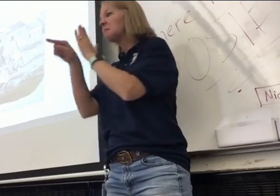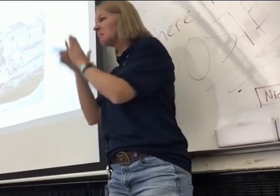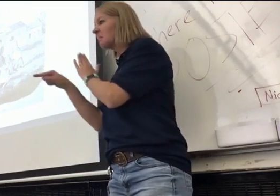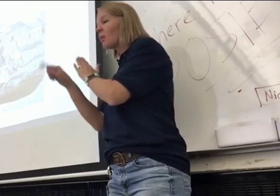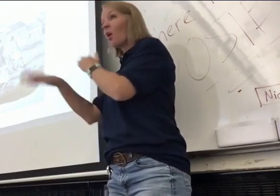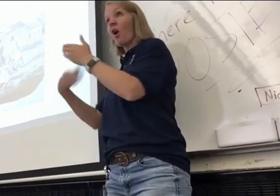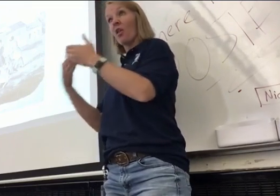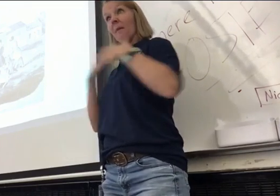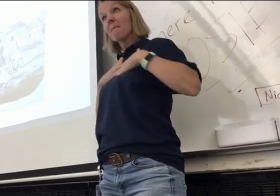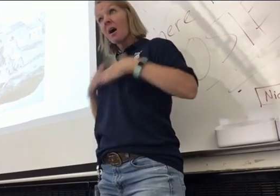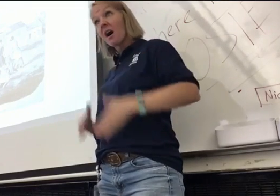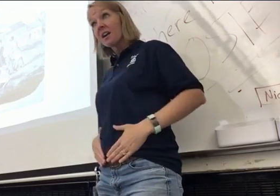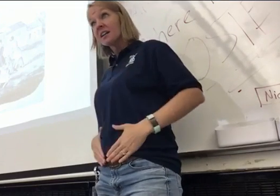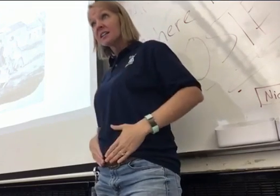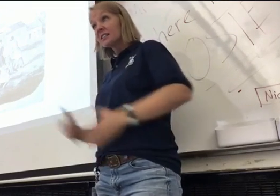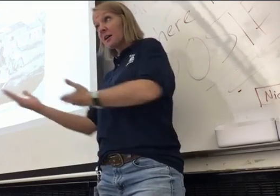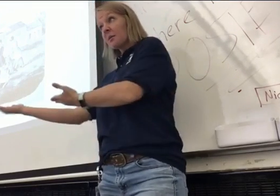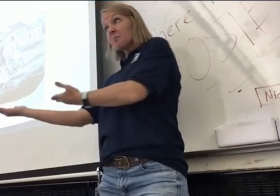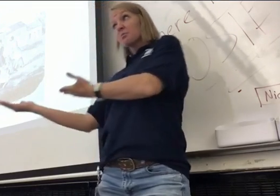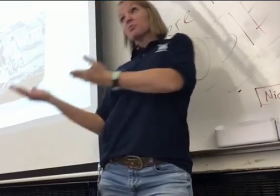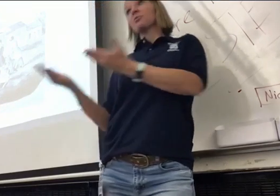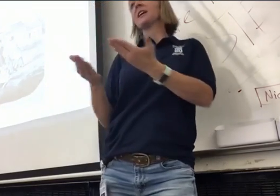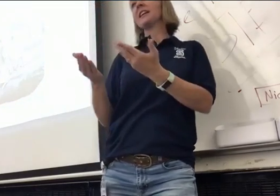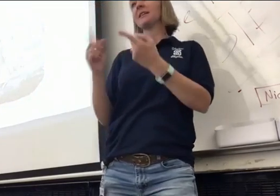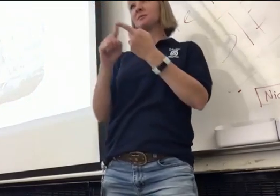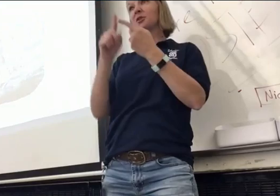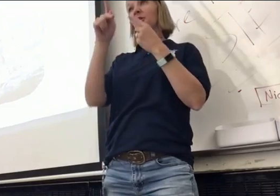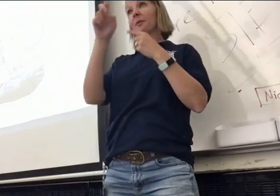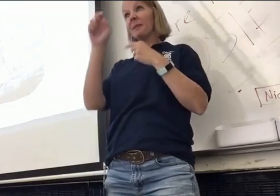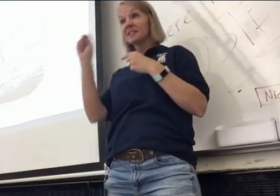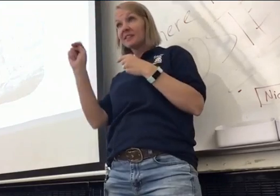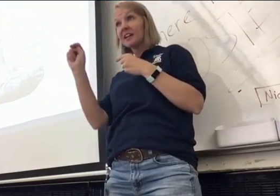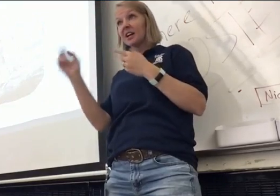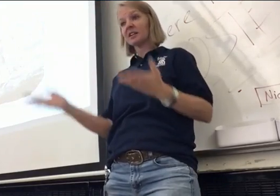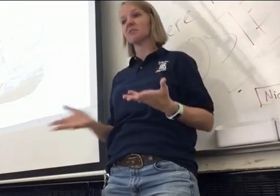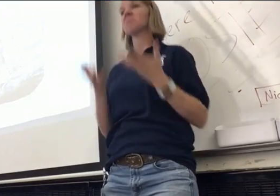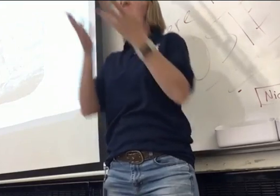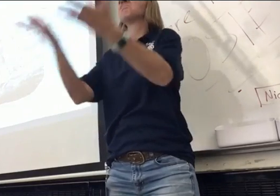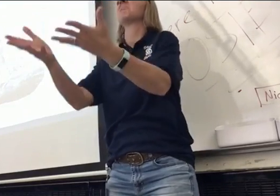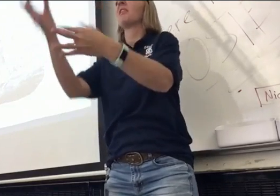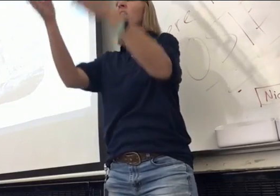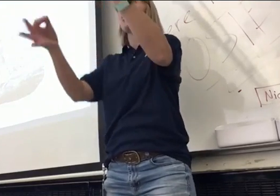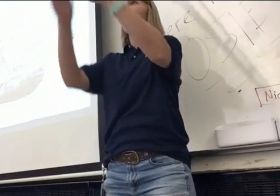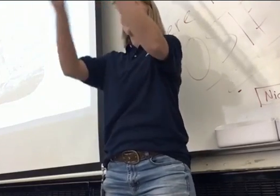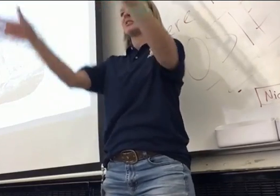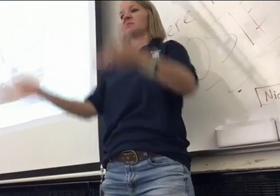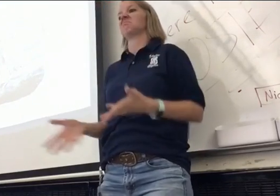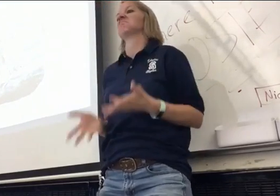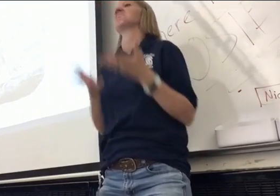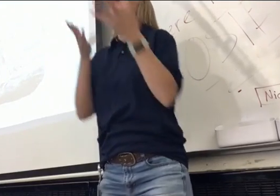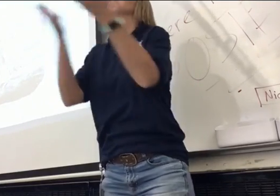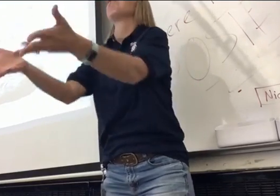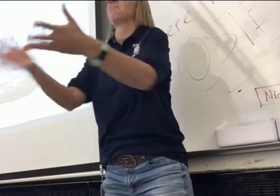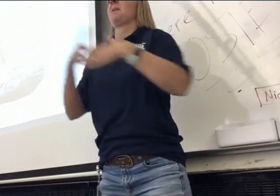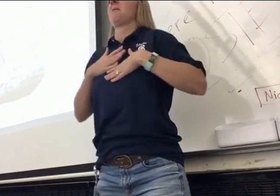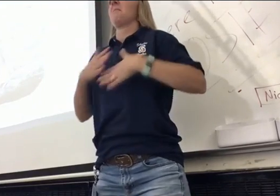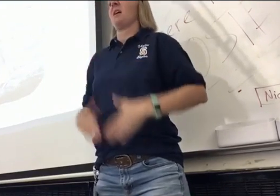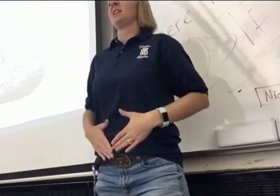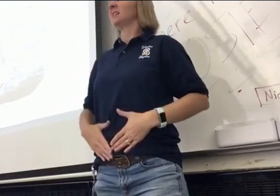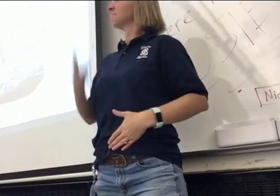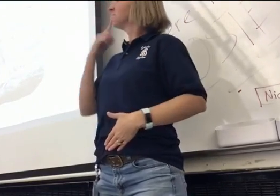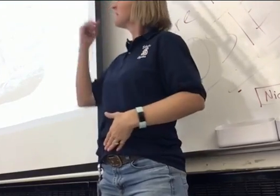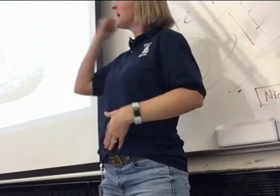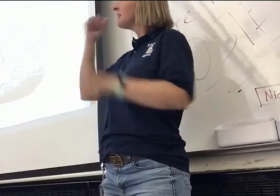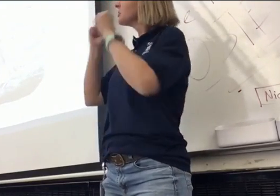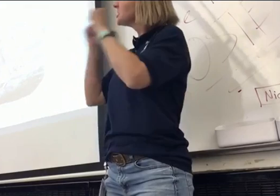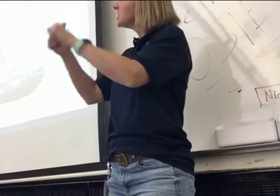the bodies, bring them into Pennsylvania, put them in front of the courthouse, and say, if you continue to do this and you keep